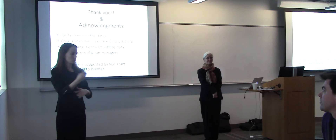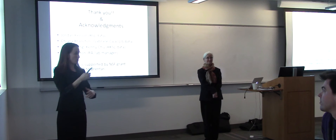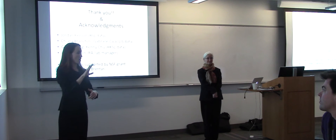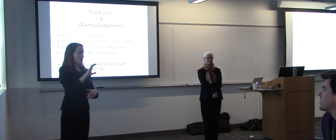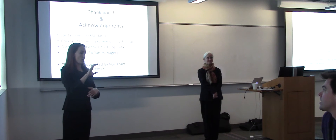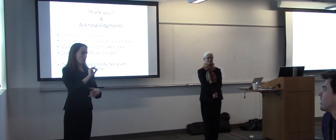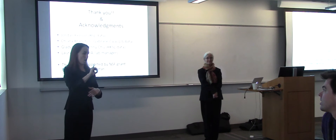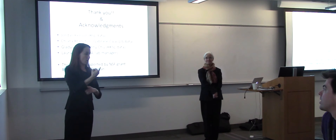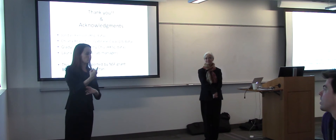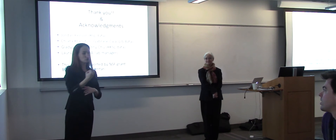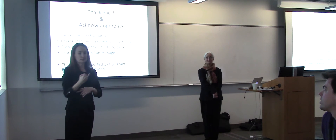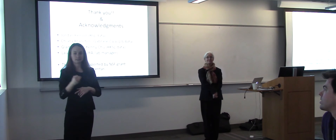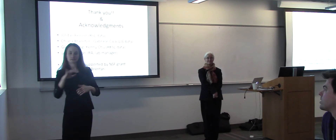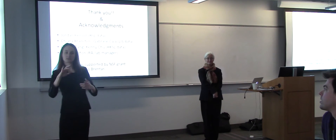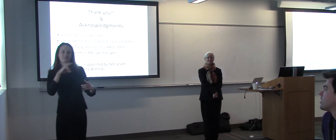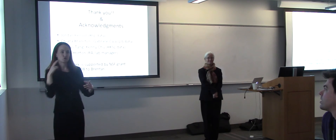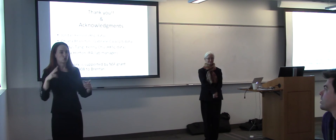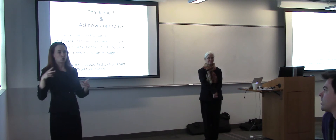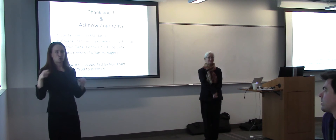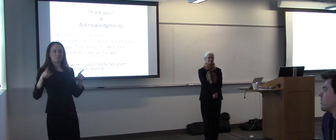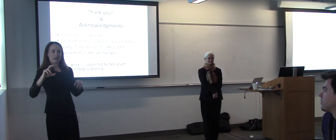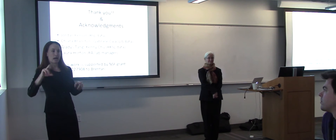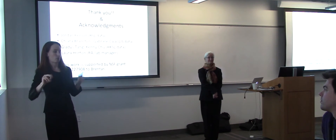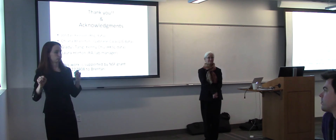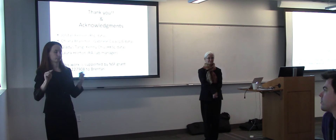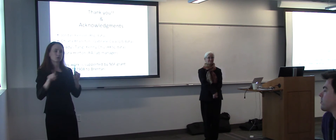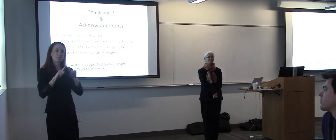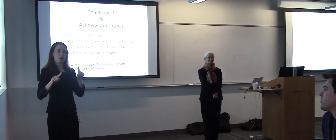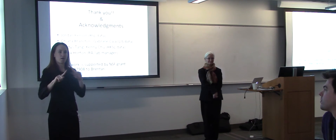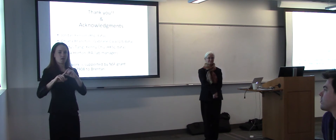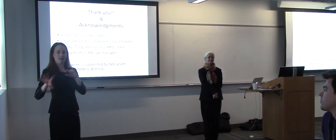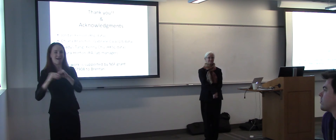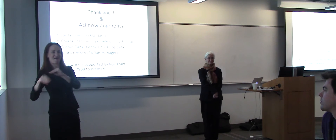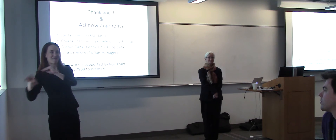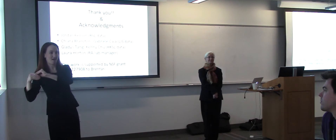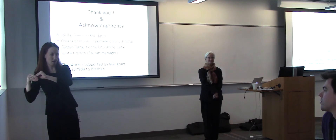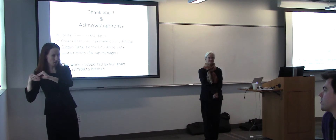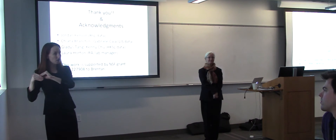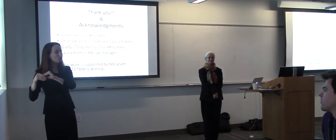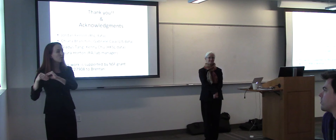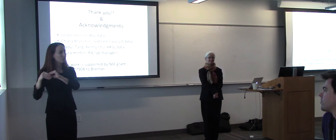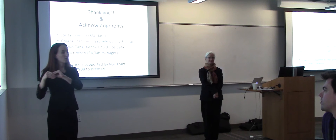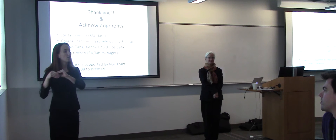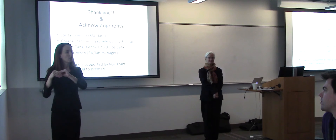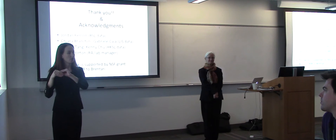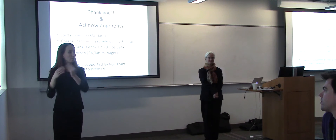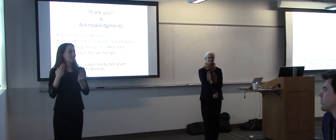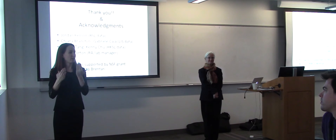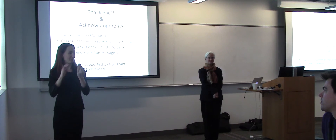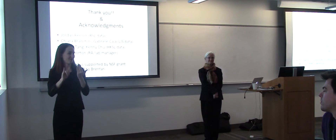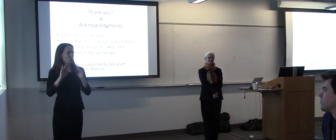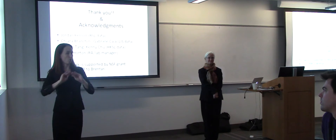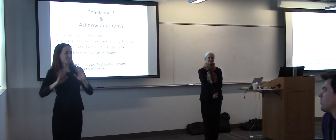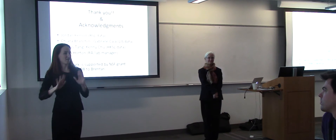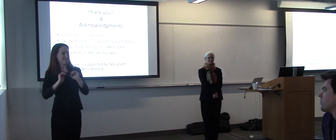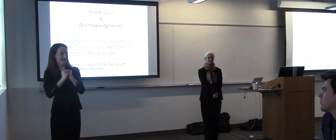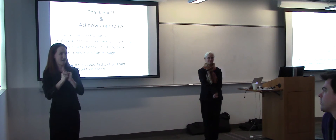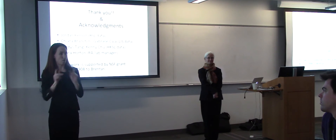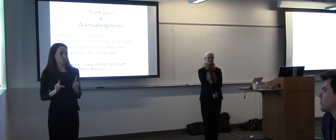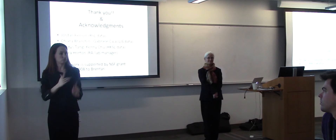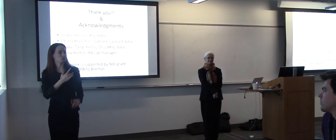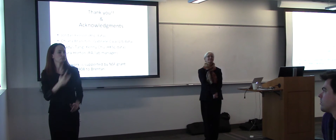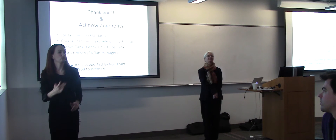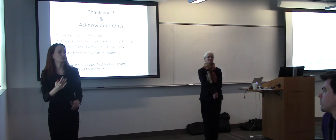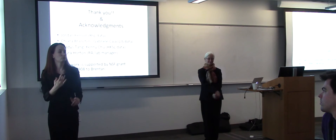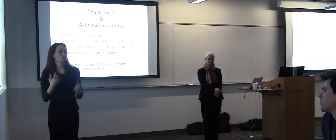this object has a different relationship, a prepositional relationship or whatever with something else. I think it might, I think it informs a lot of